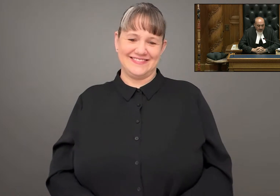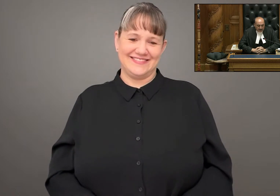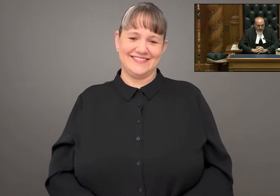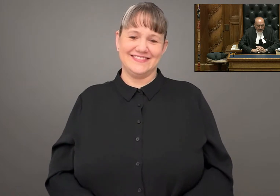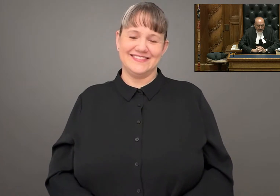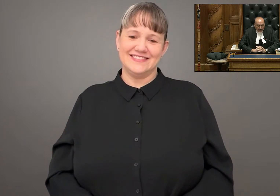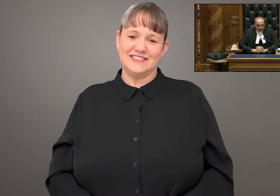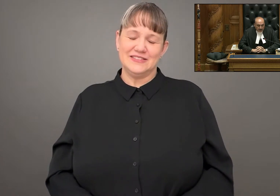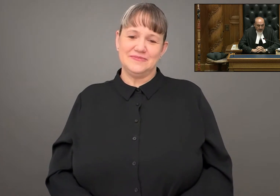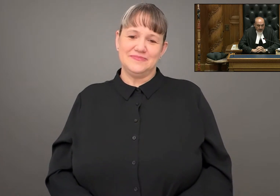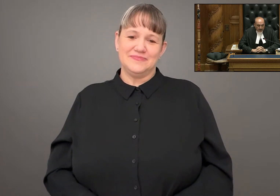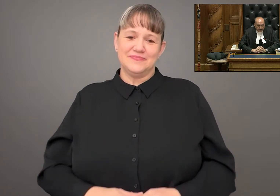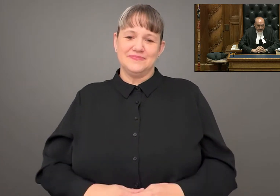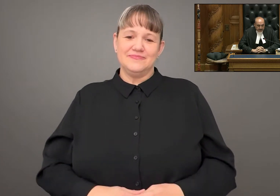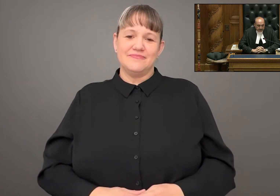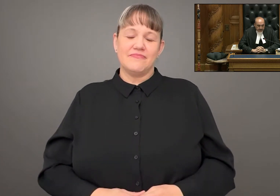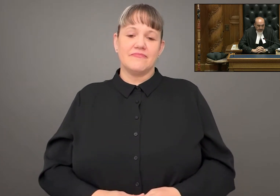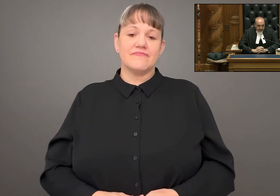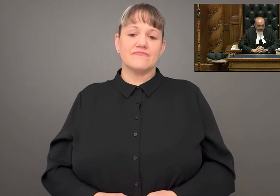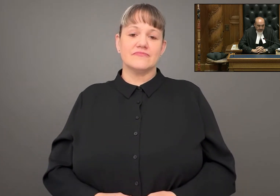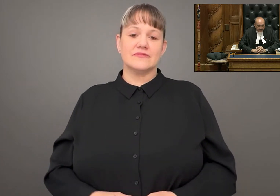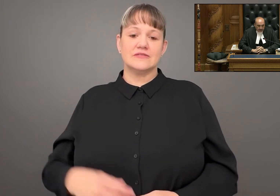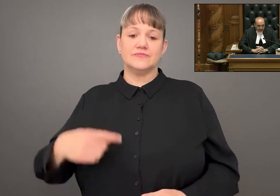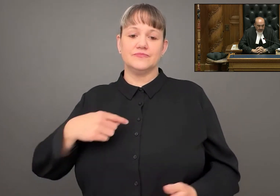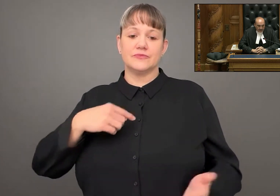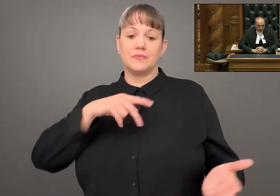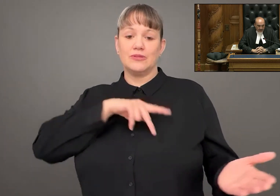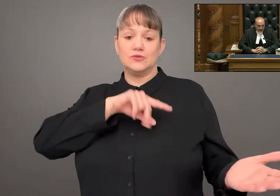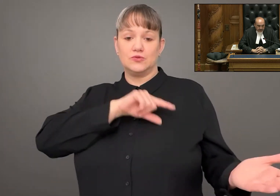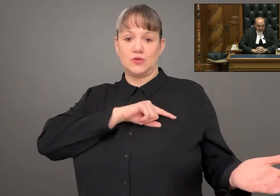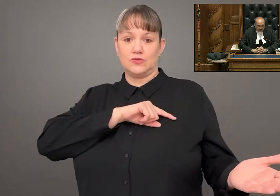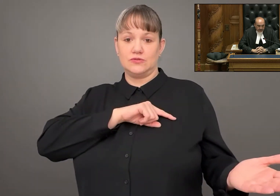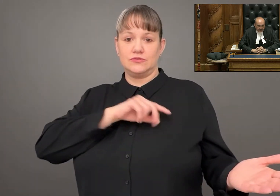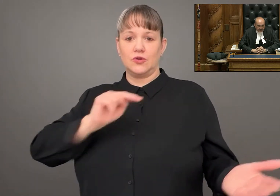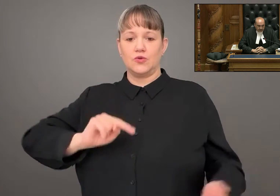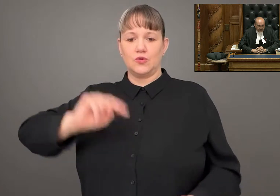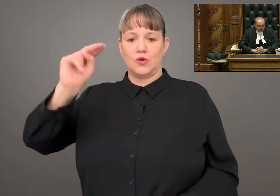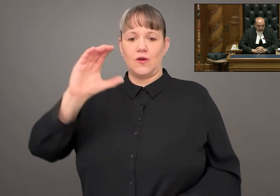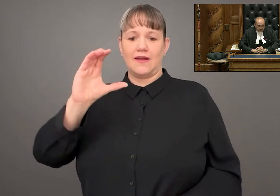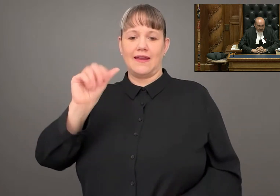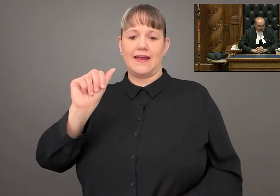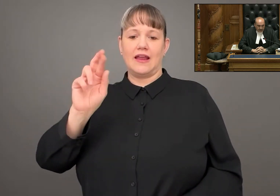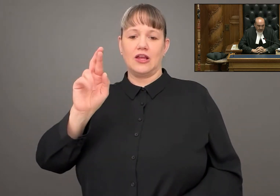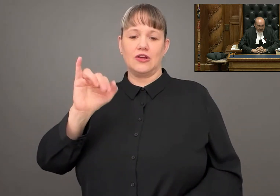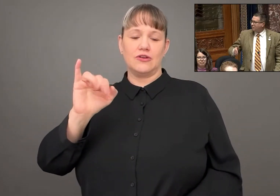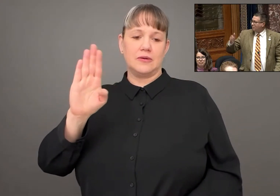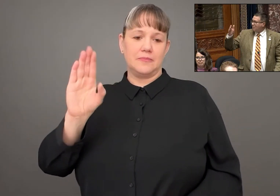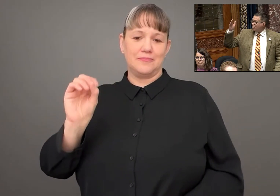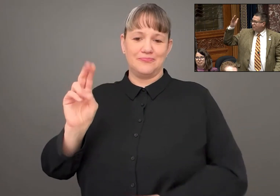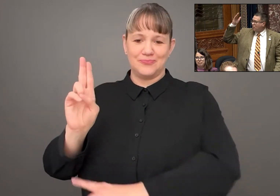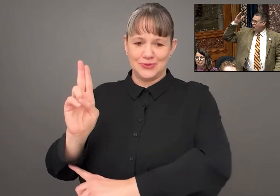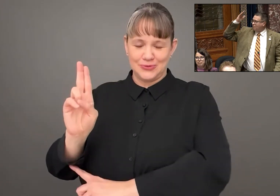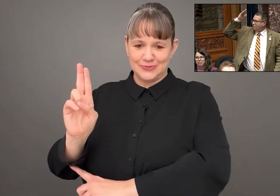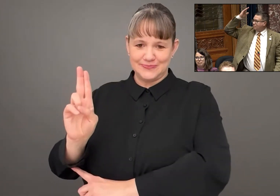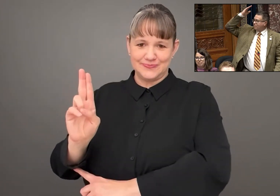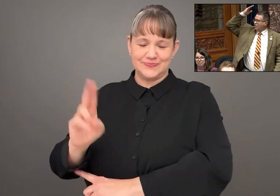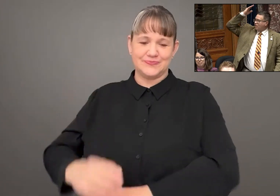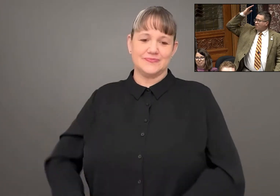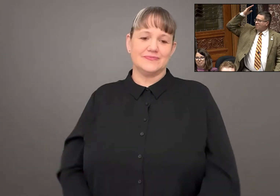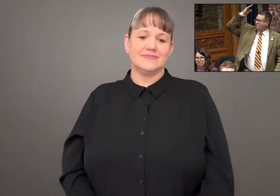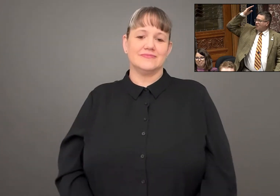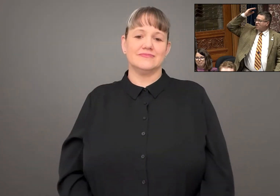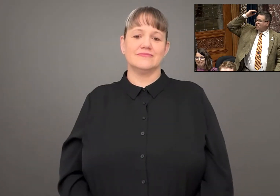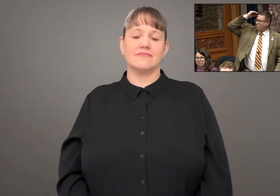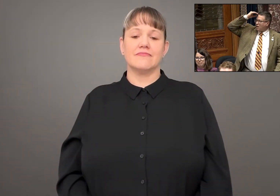Member for Prince George North Caribou. I'd like to advise the House of the birthday of the member from,